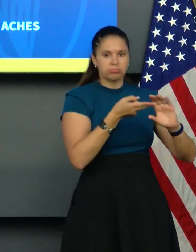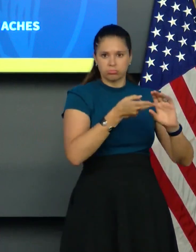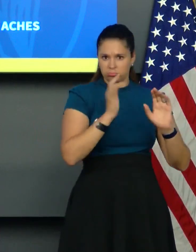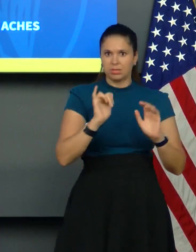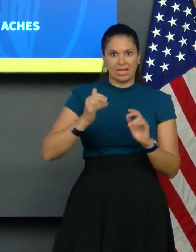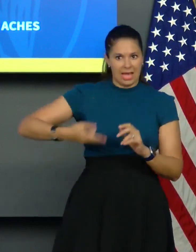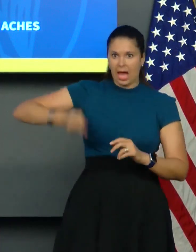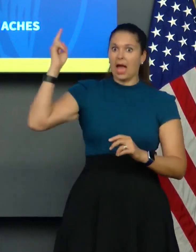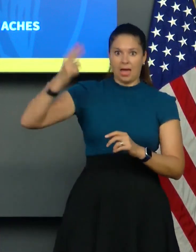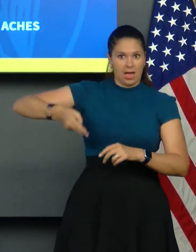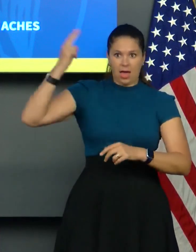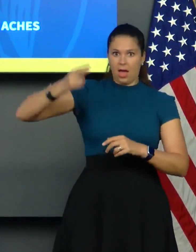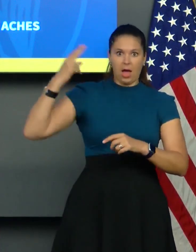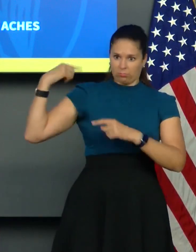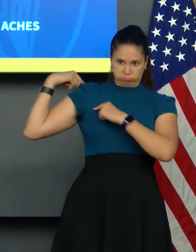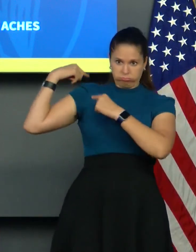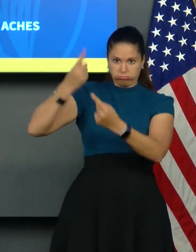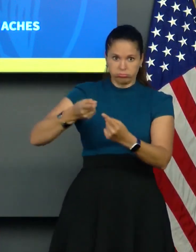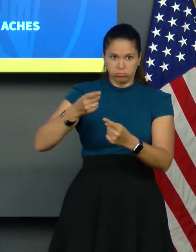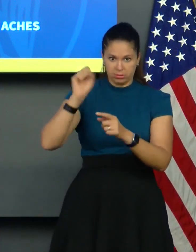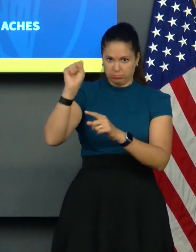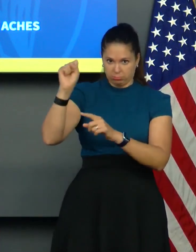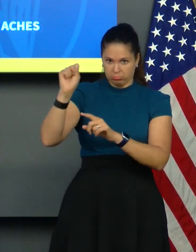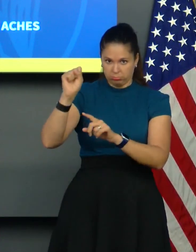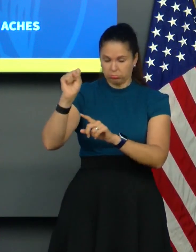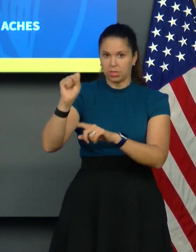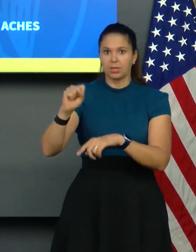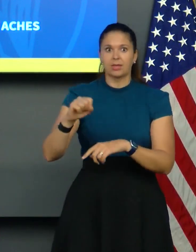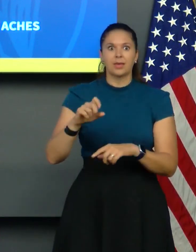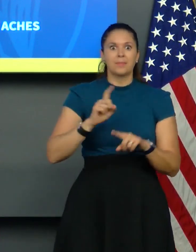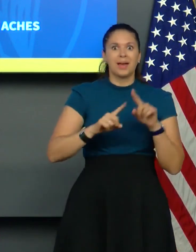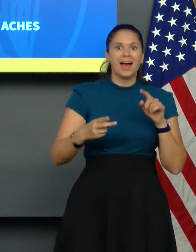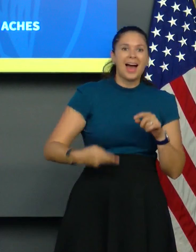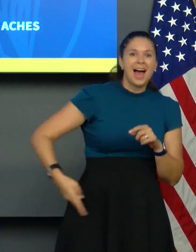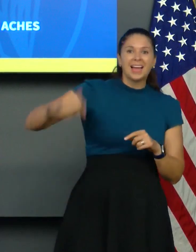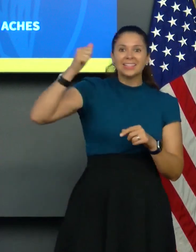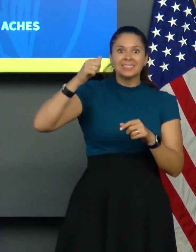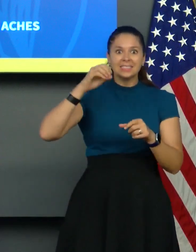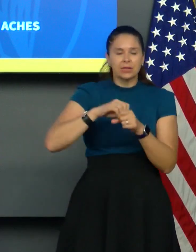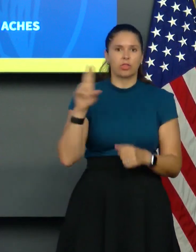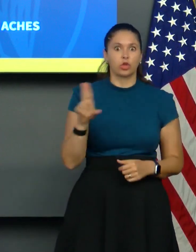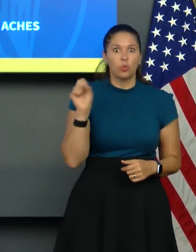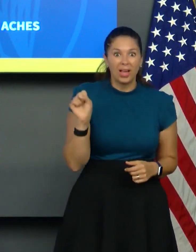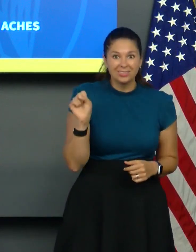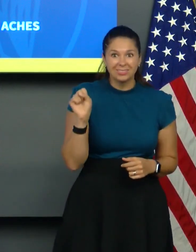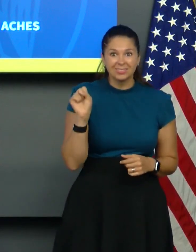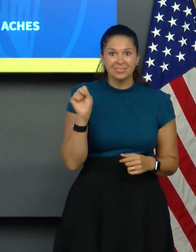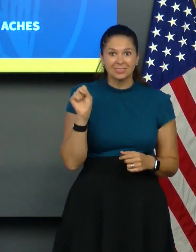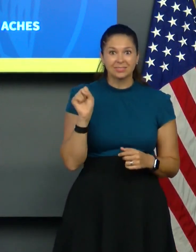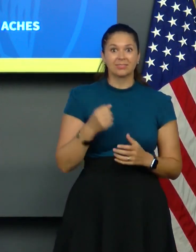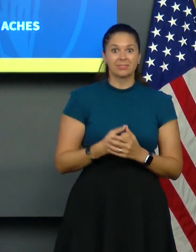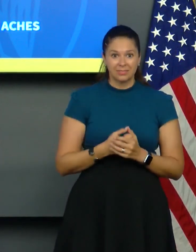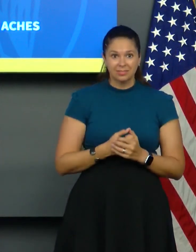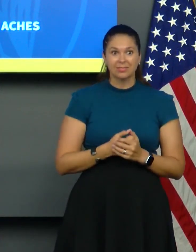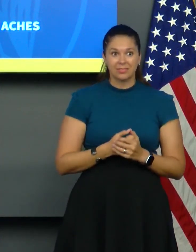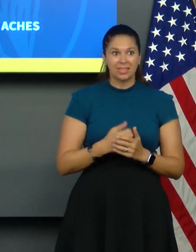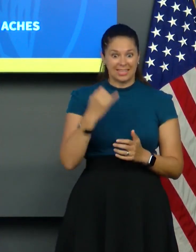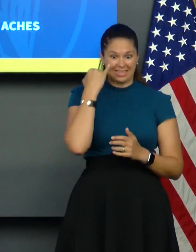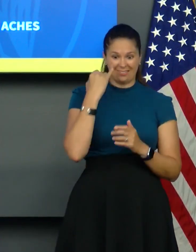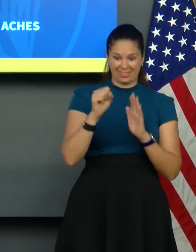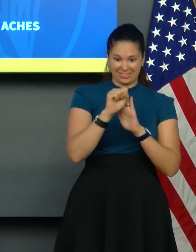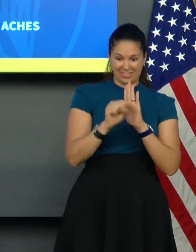so forth that we've ever had in the state. They are that. They are the highest in the country. And if the